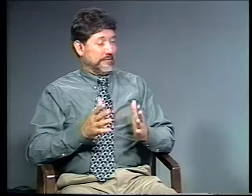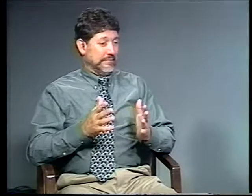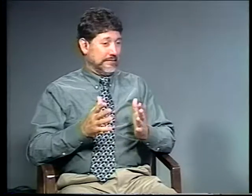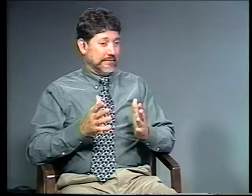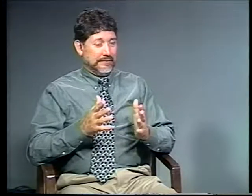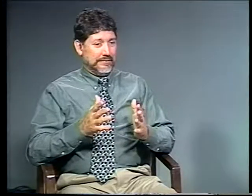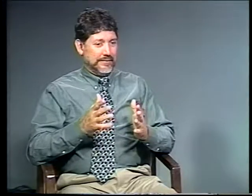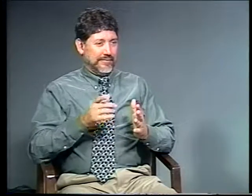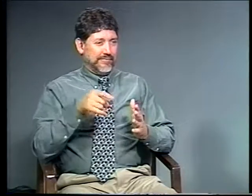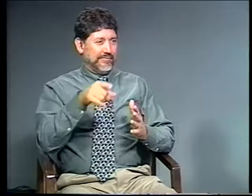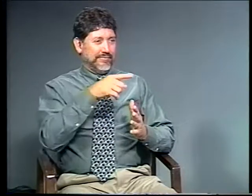an interpreter.